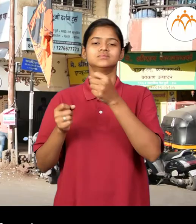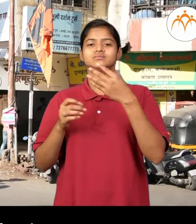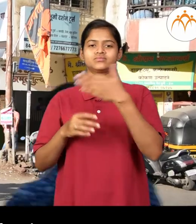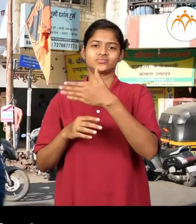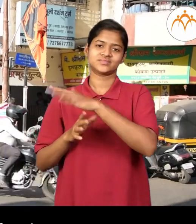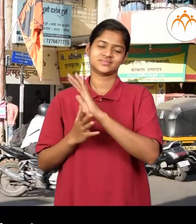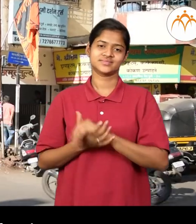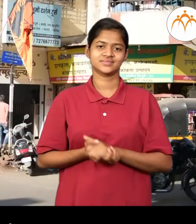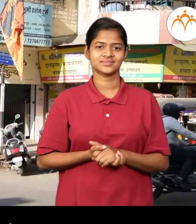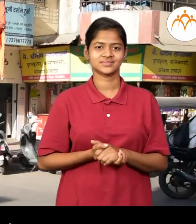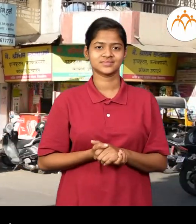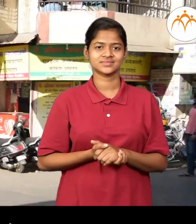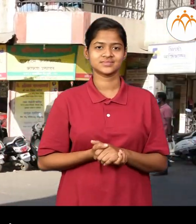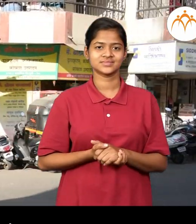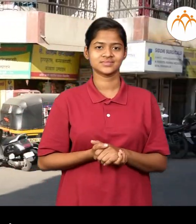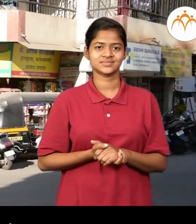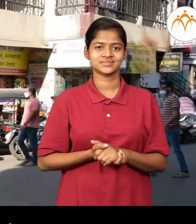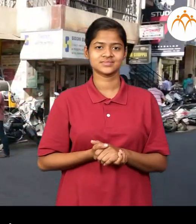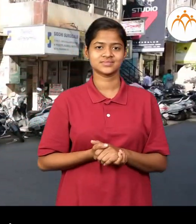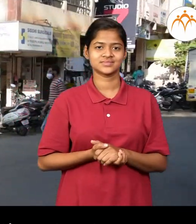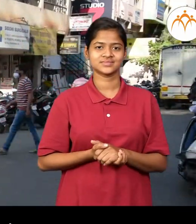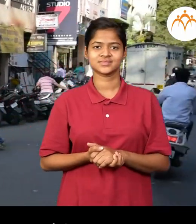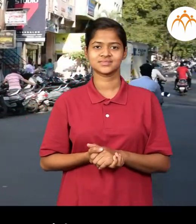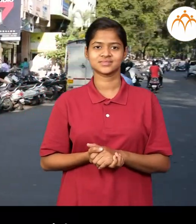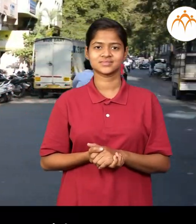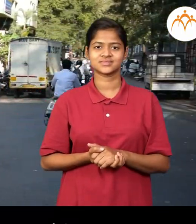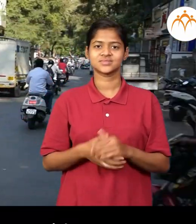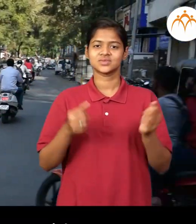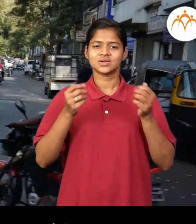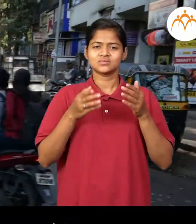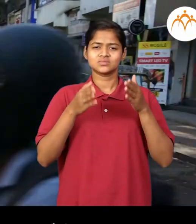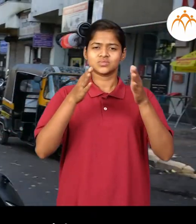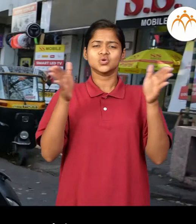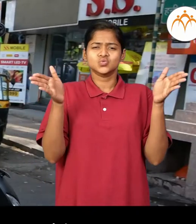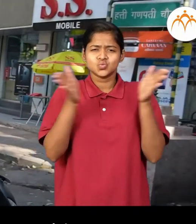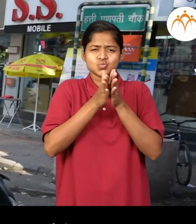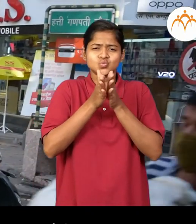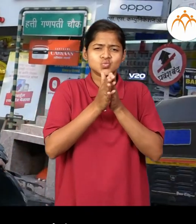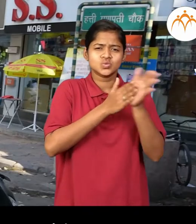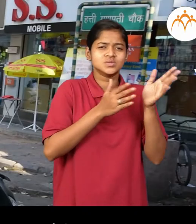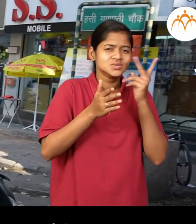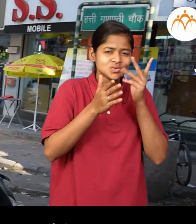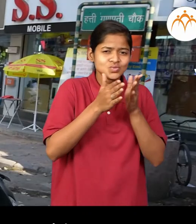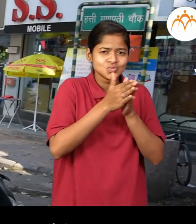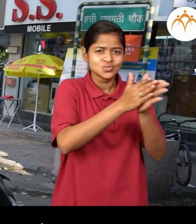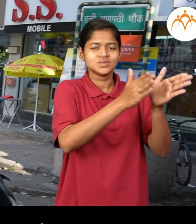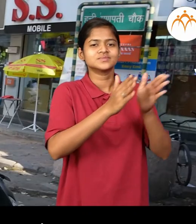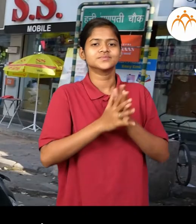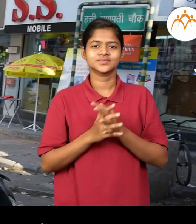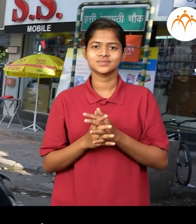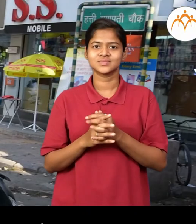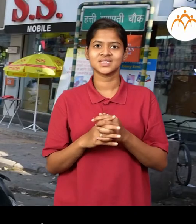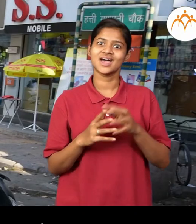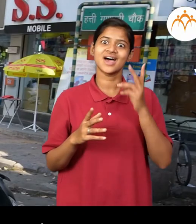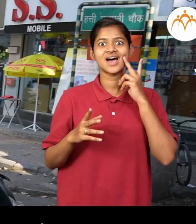further on, they came to another street. Devansha said, Dada, let's go this way. The